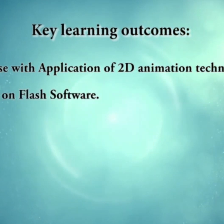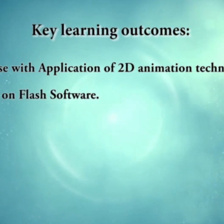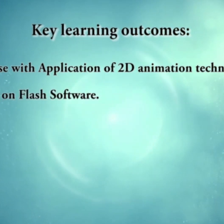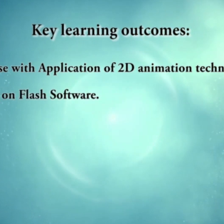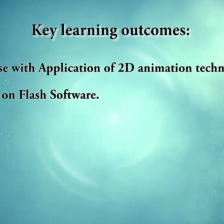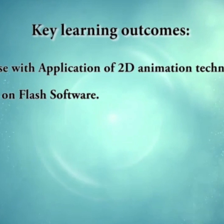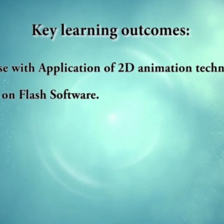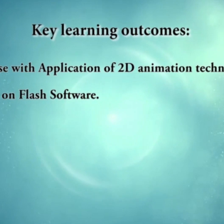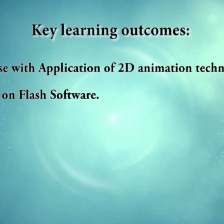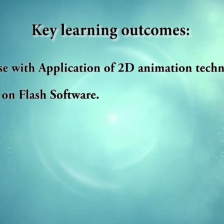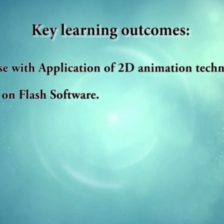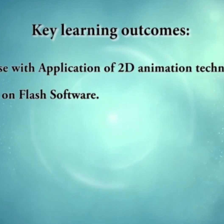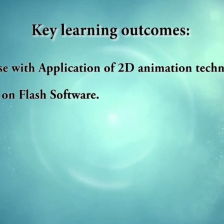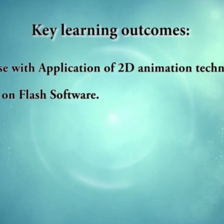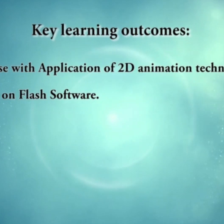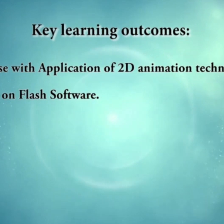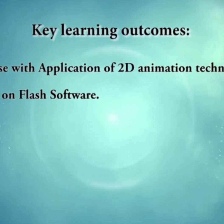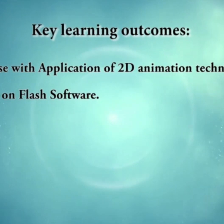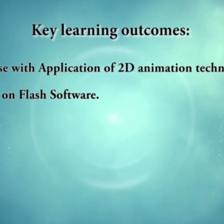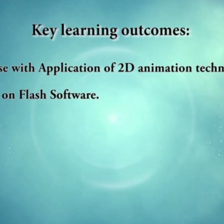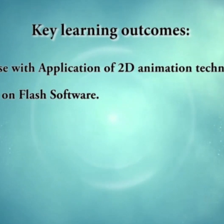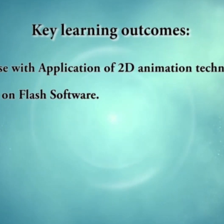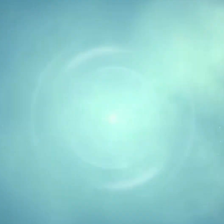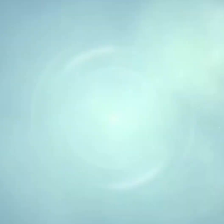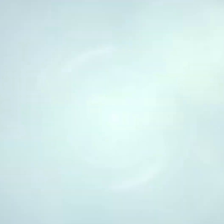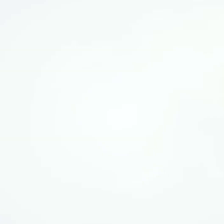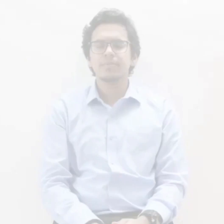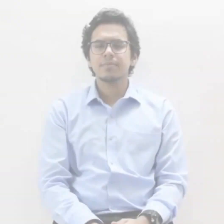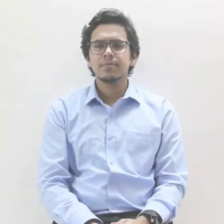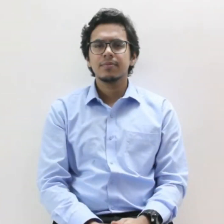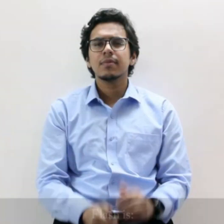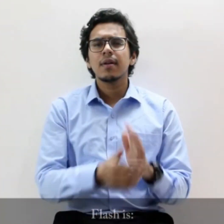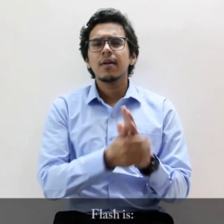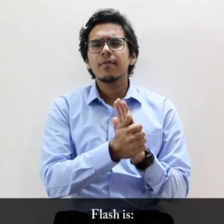Working on Flash software. Flash is